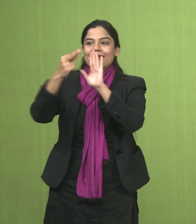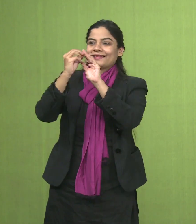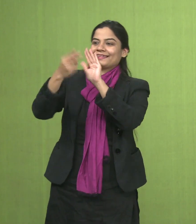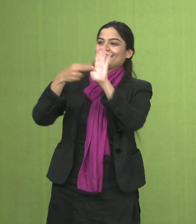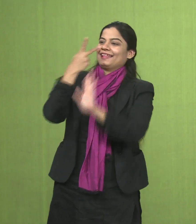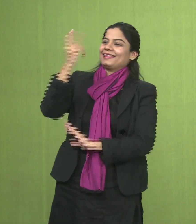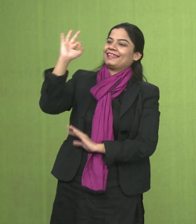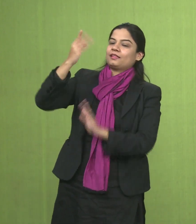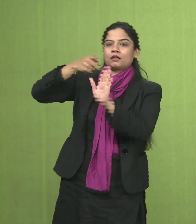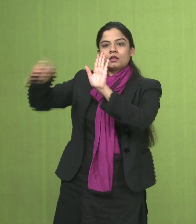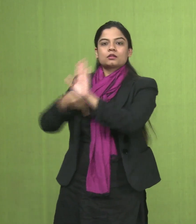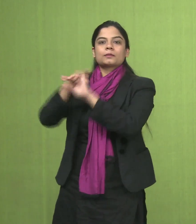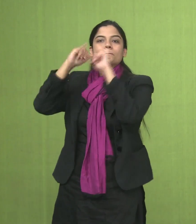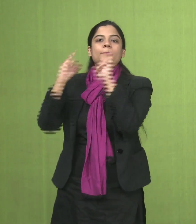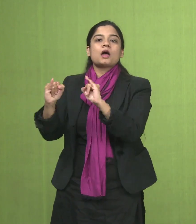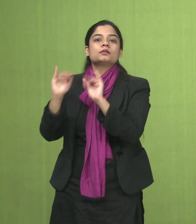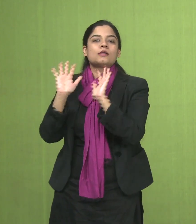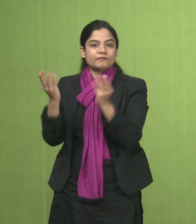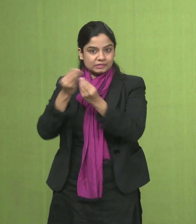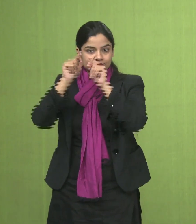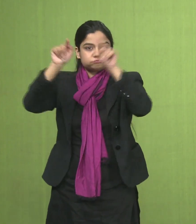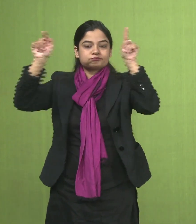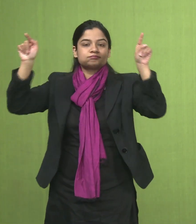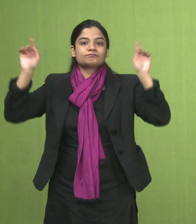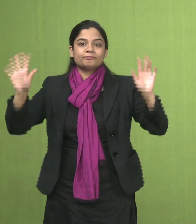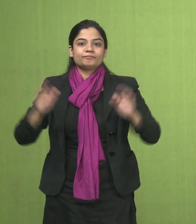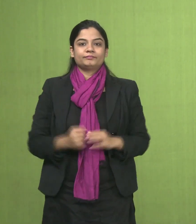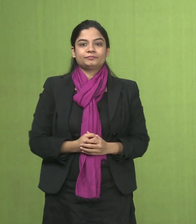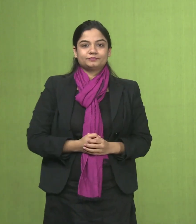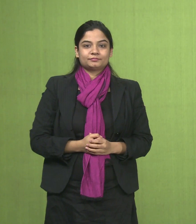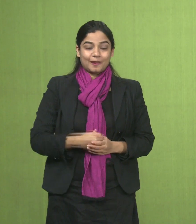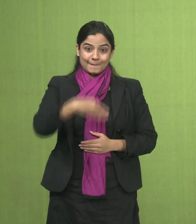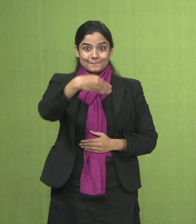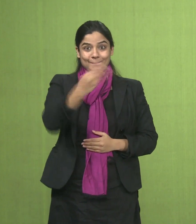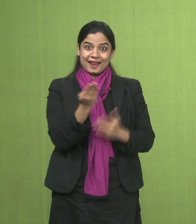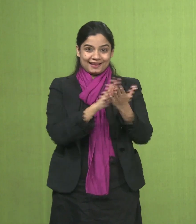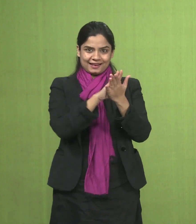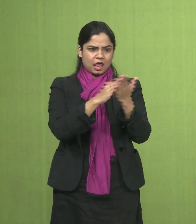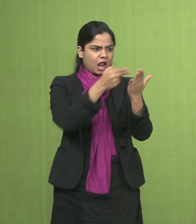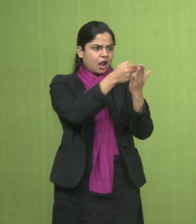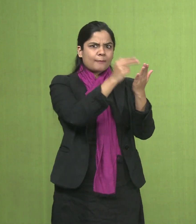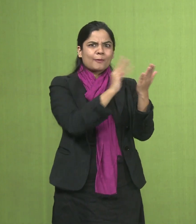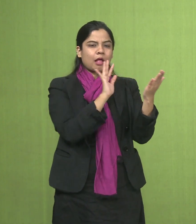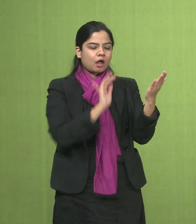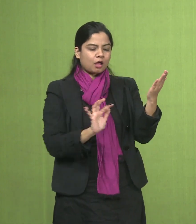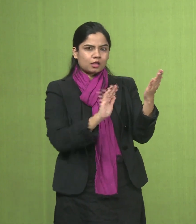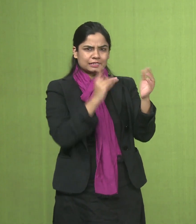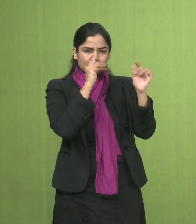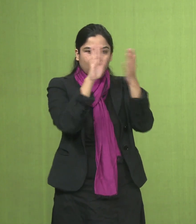and that can be of a bad quality. So that is what they do. Sometimes the items are sold without a label